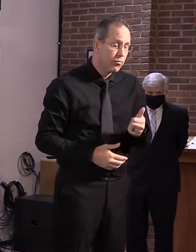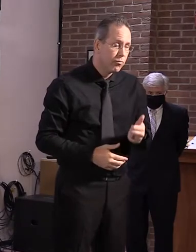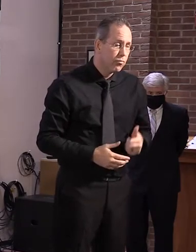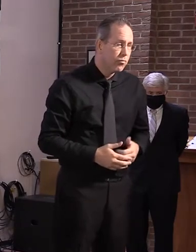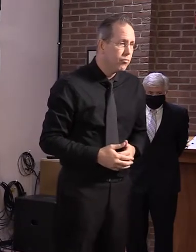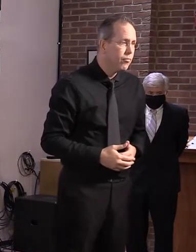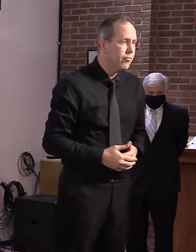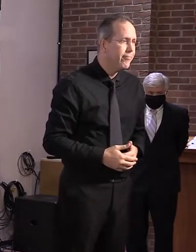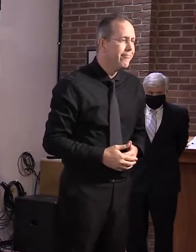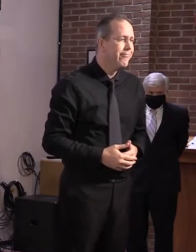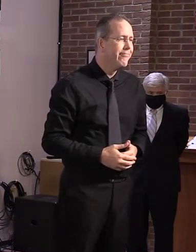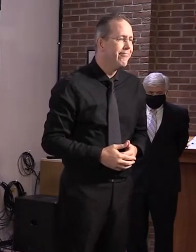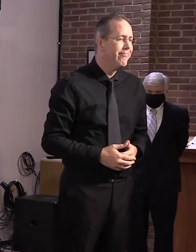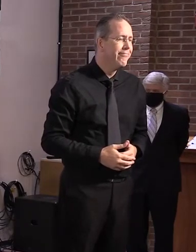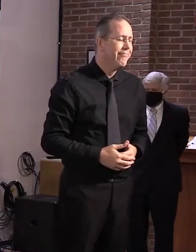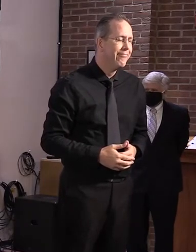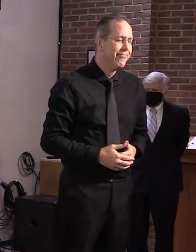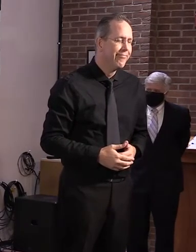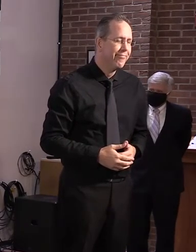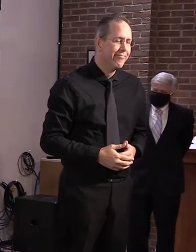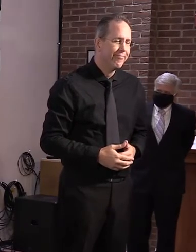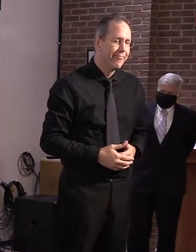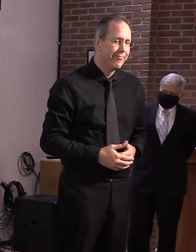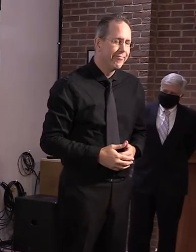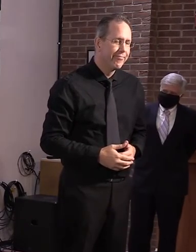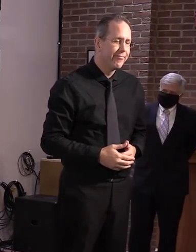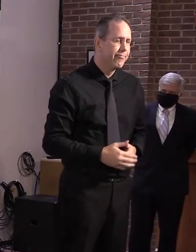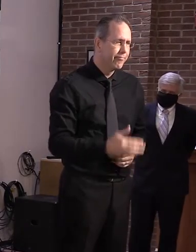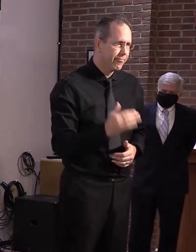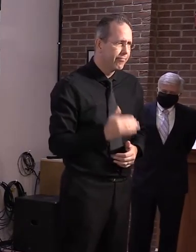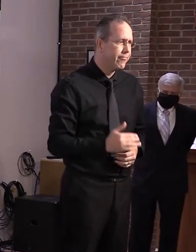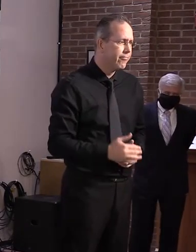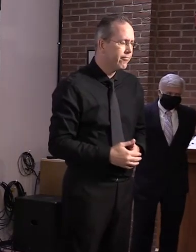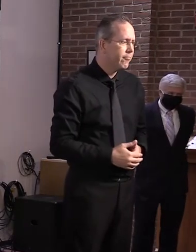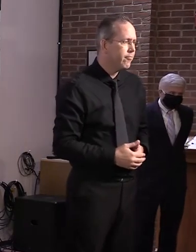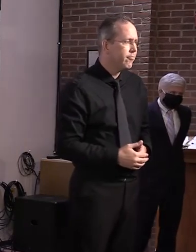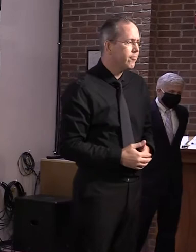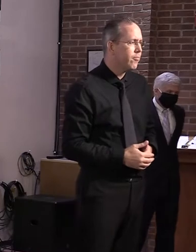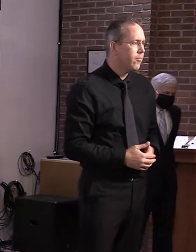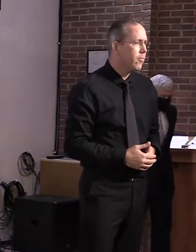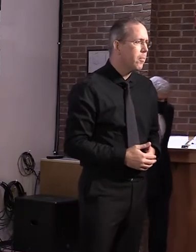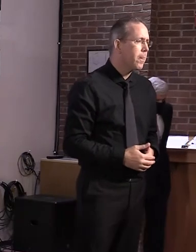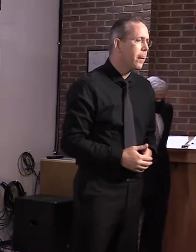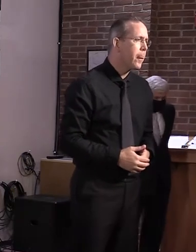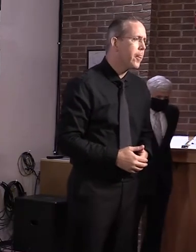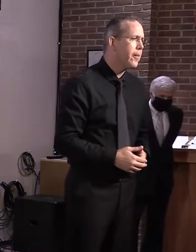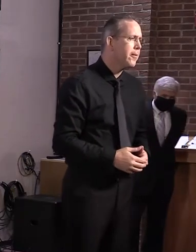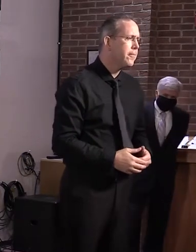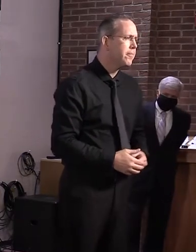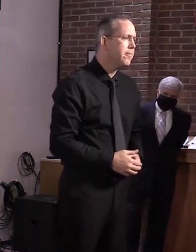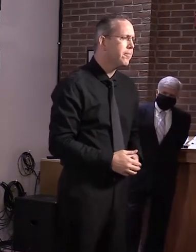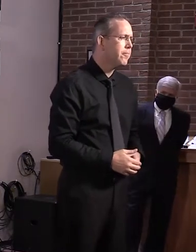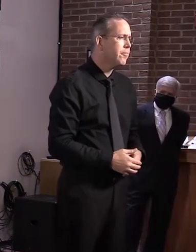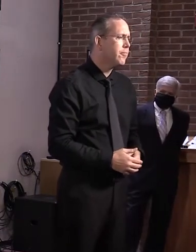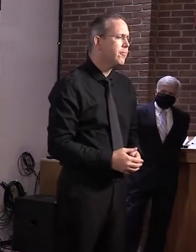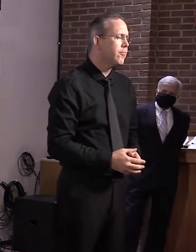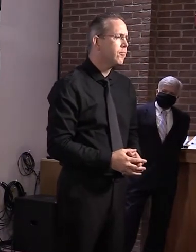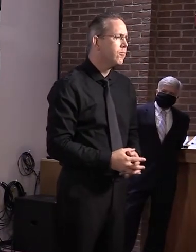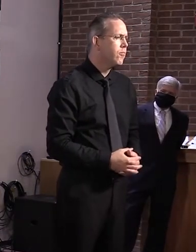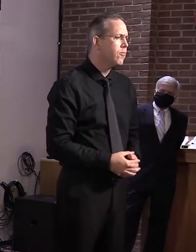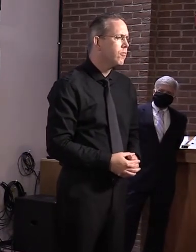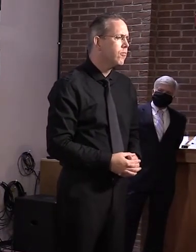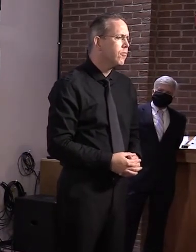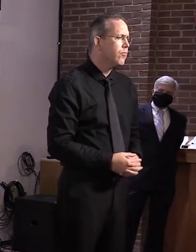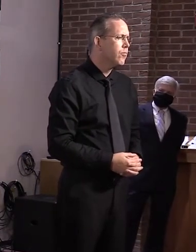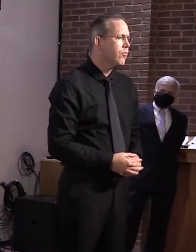Thank you. Yep. Avery, WCAX. My question is also for the folks in higher